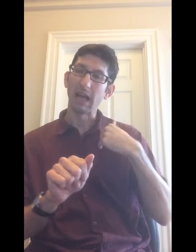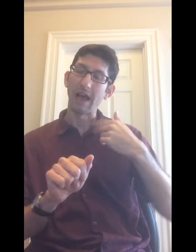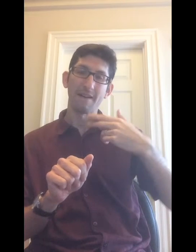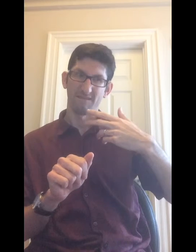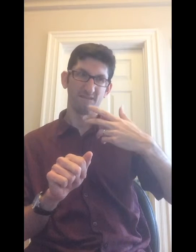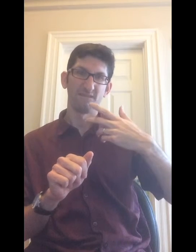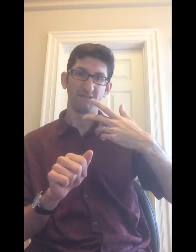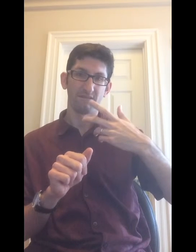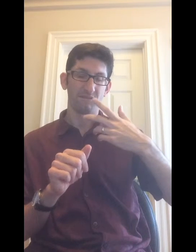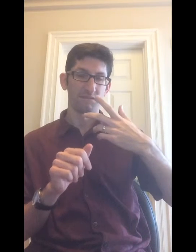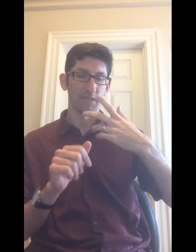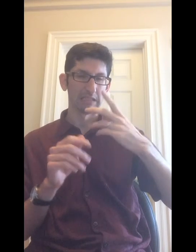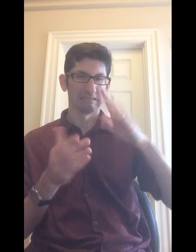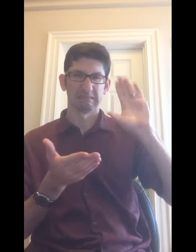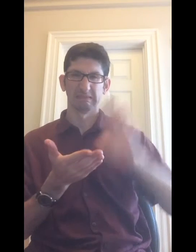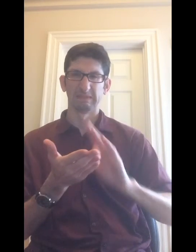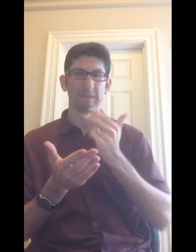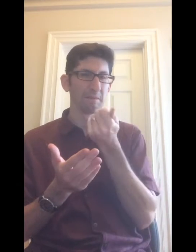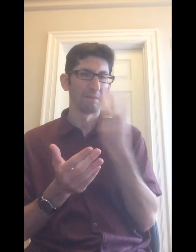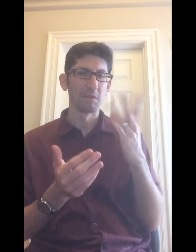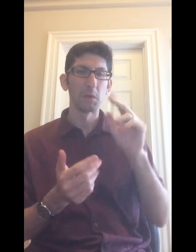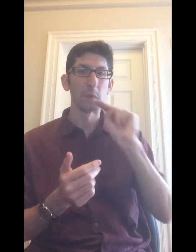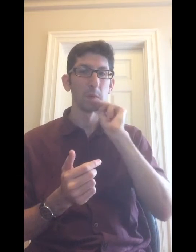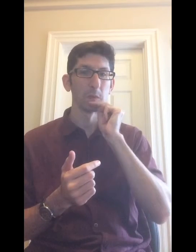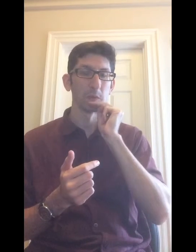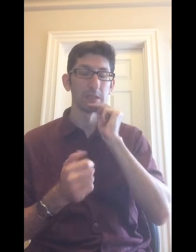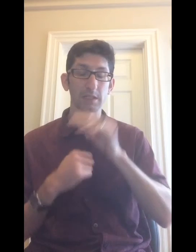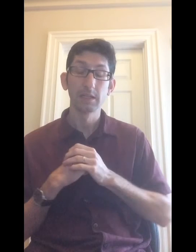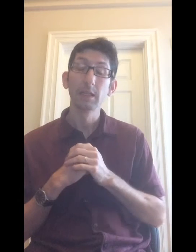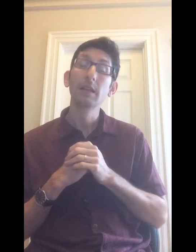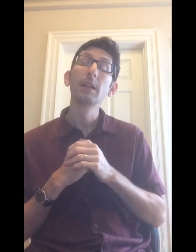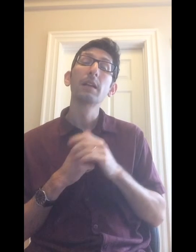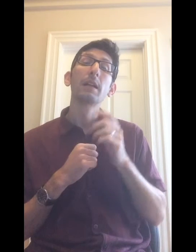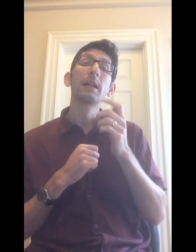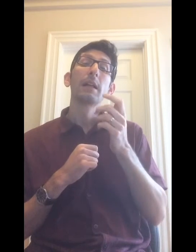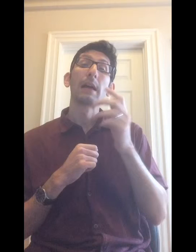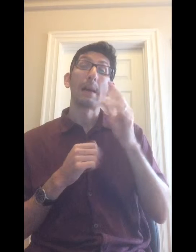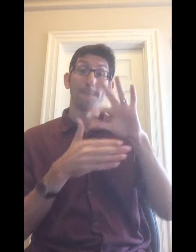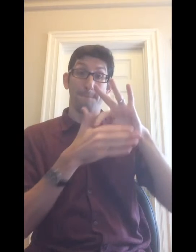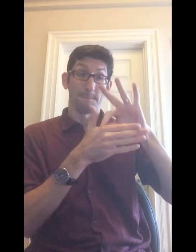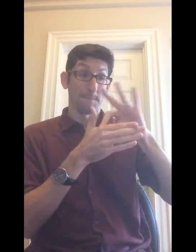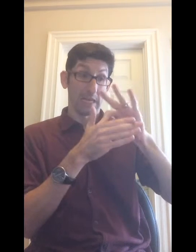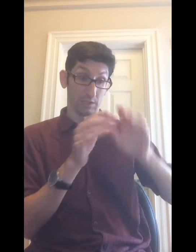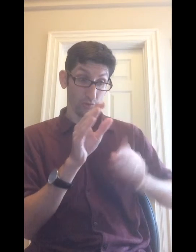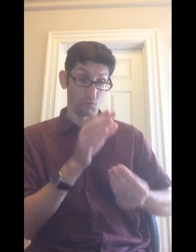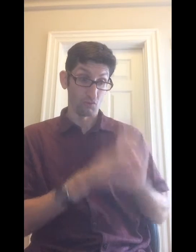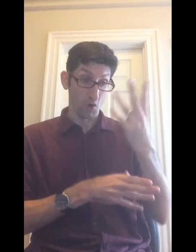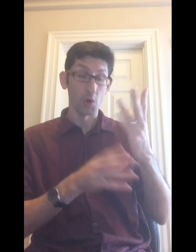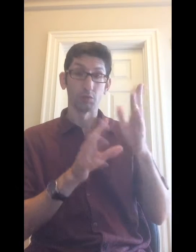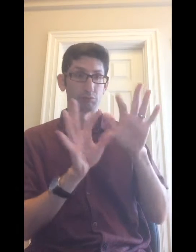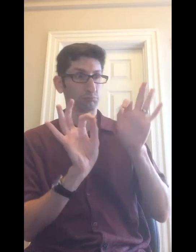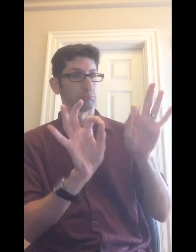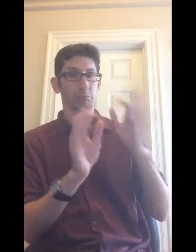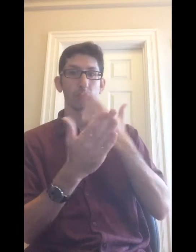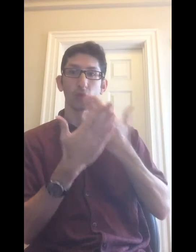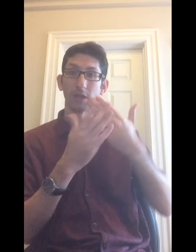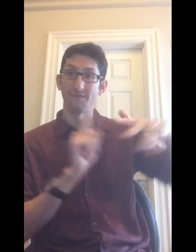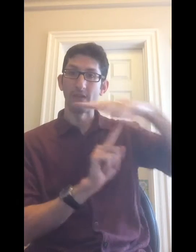nutrients. It's also encouraged to eat meats that are raised in optimal diets of their own. The goal is to make sure that the